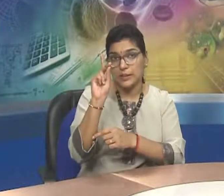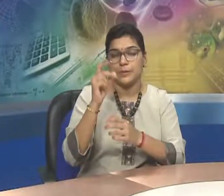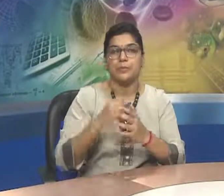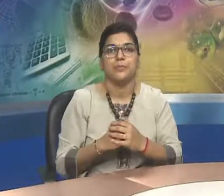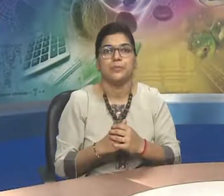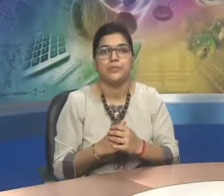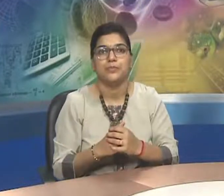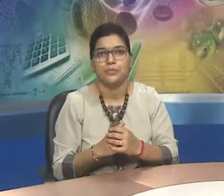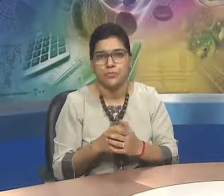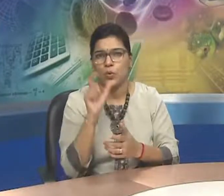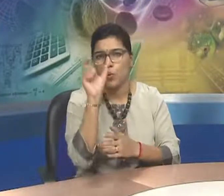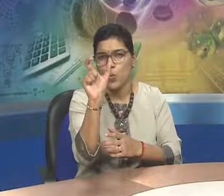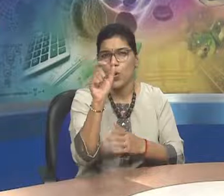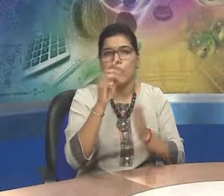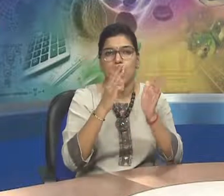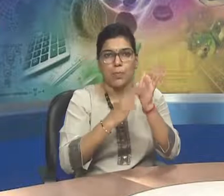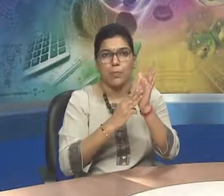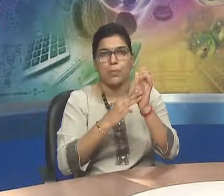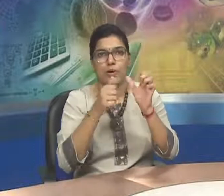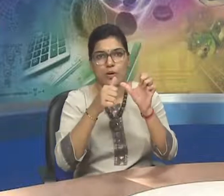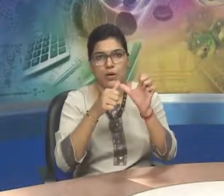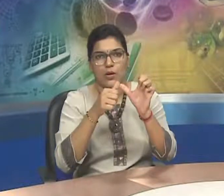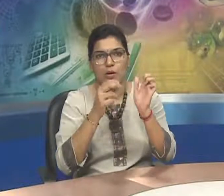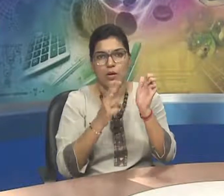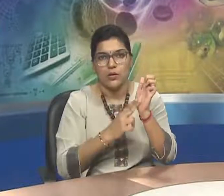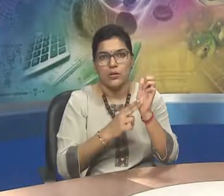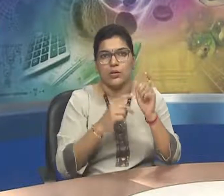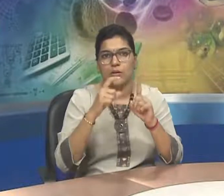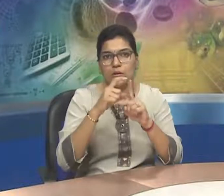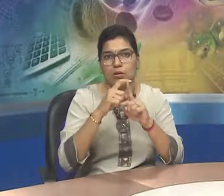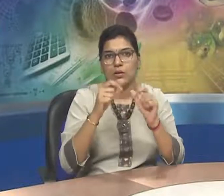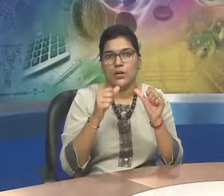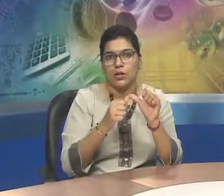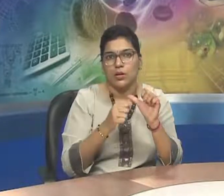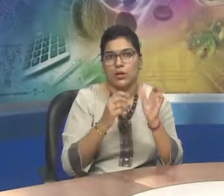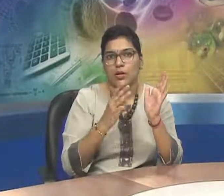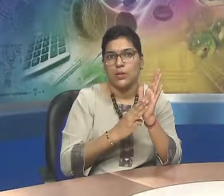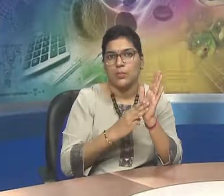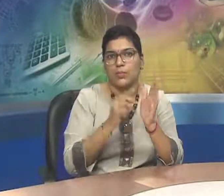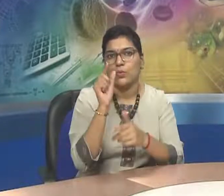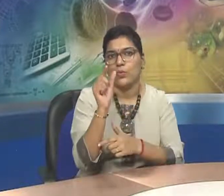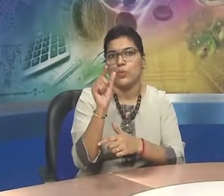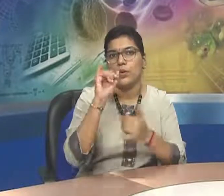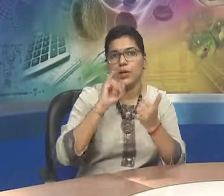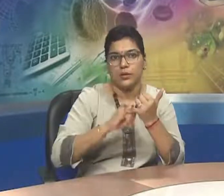Now this is another word. It is mandamus.